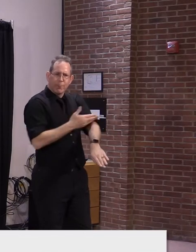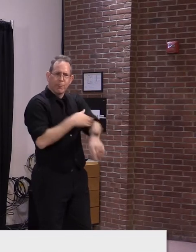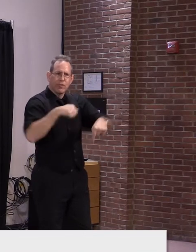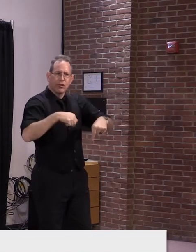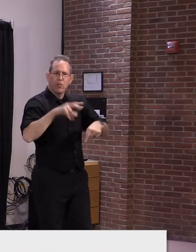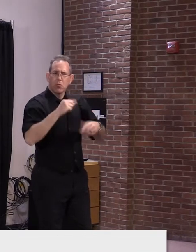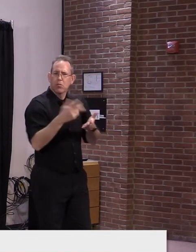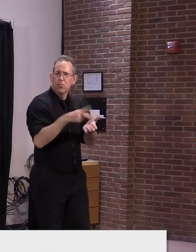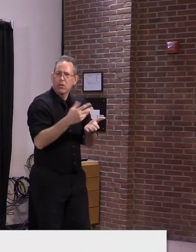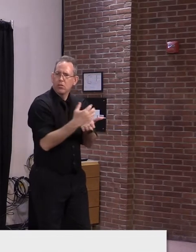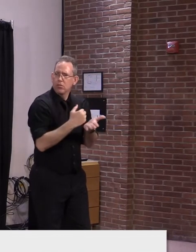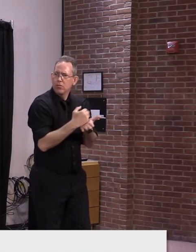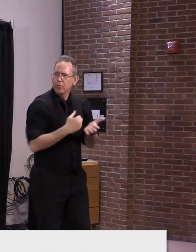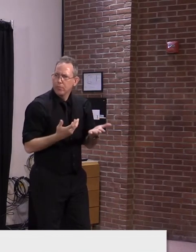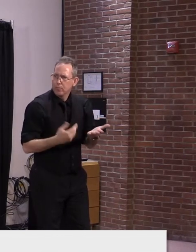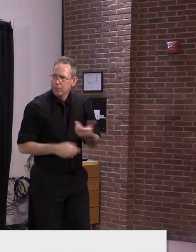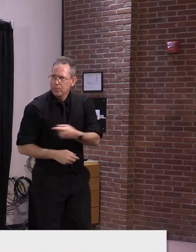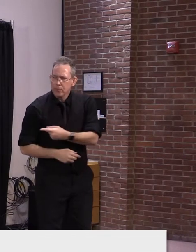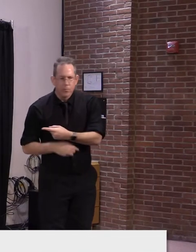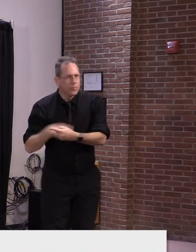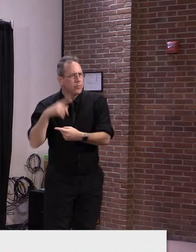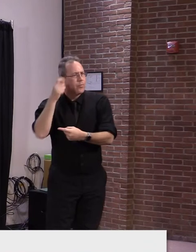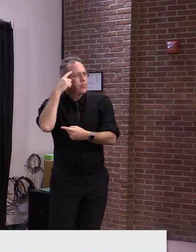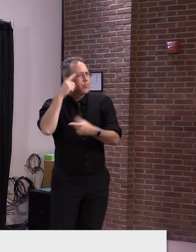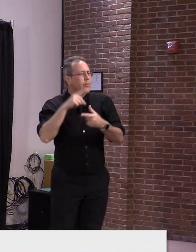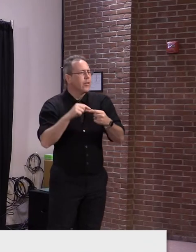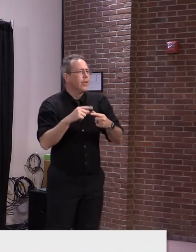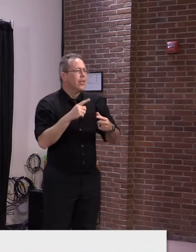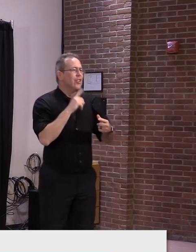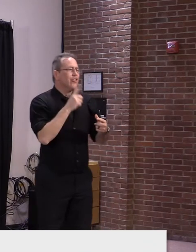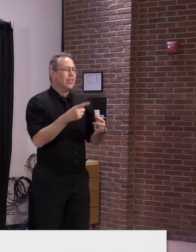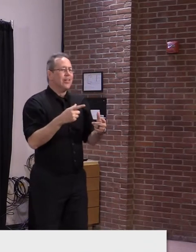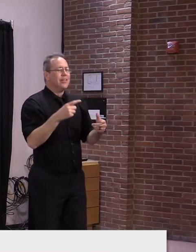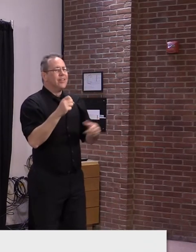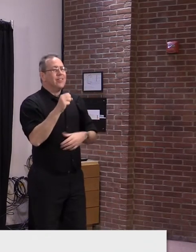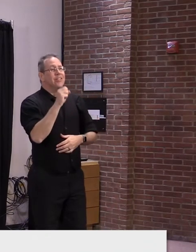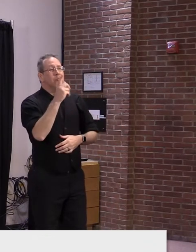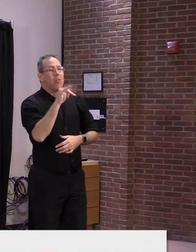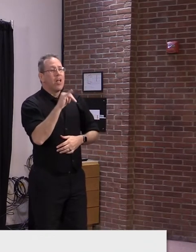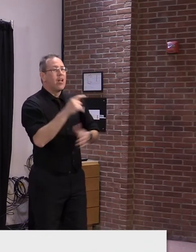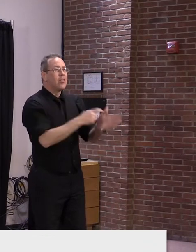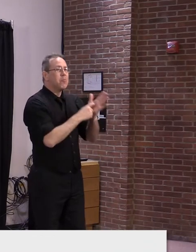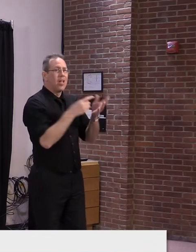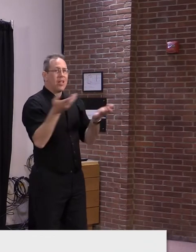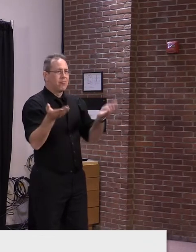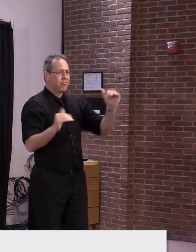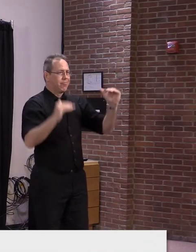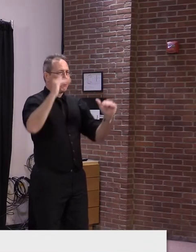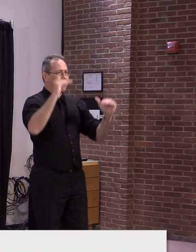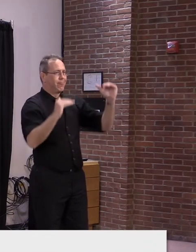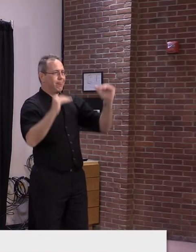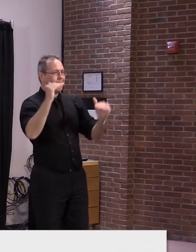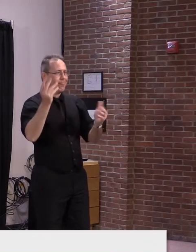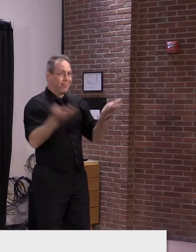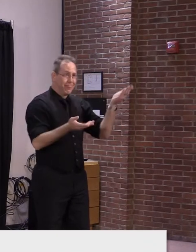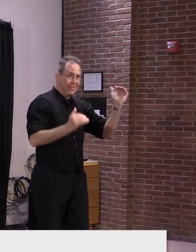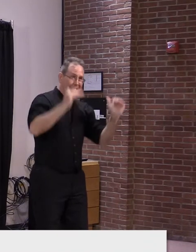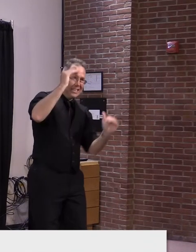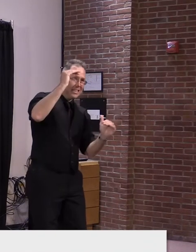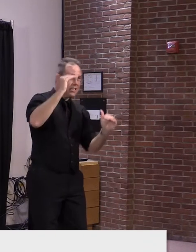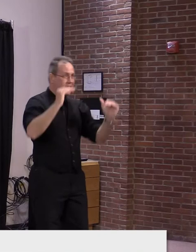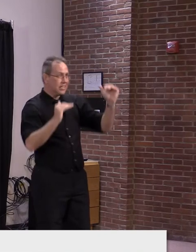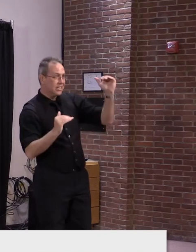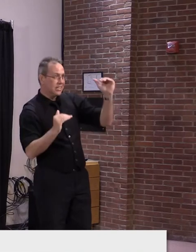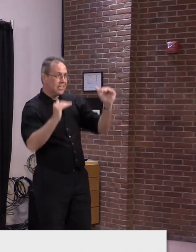still believe that supply and demand is the best policy in terms of wage growth. I mean, we've seen it